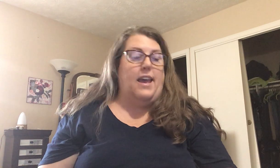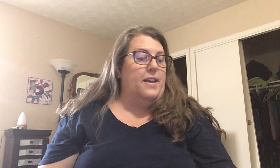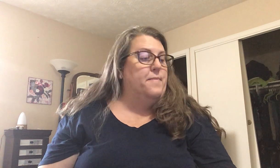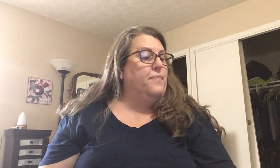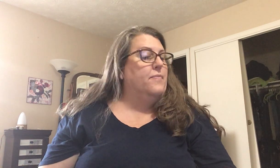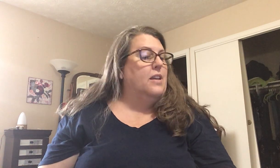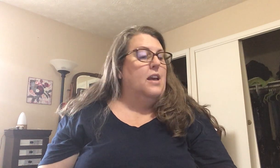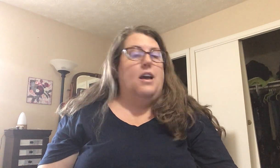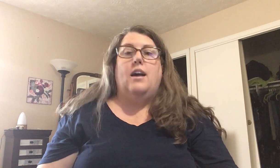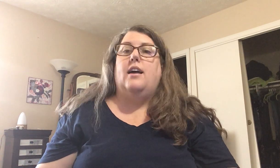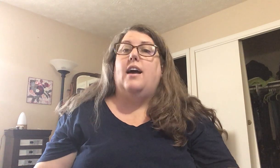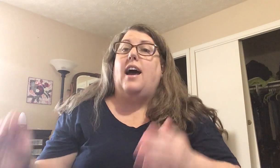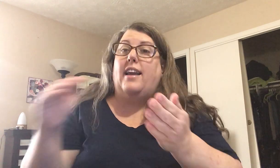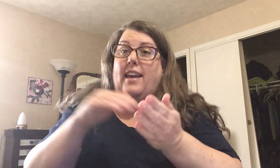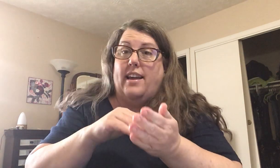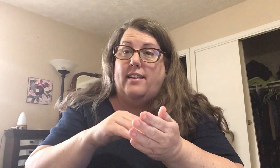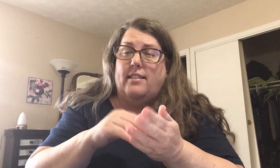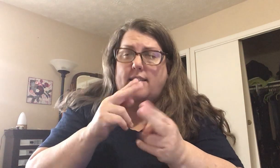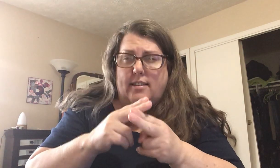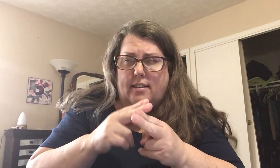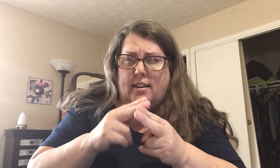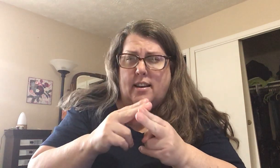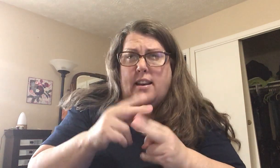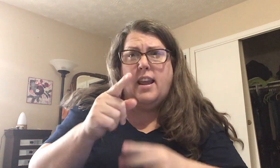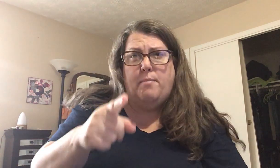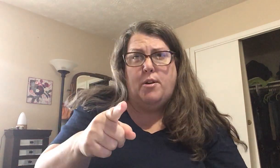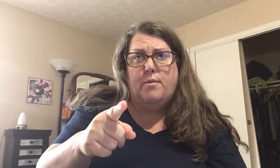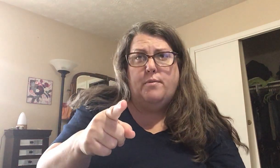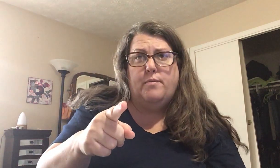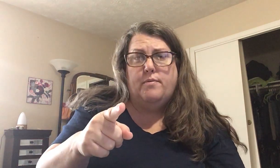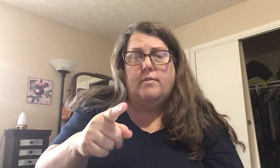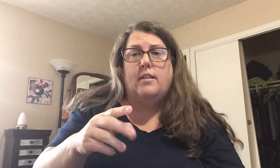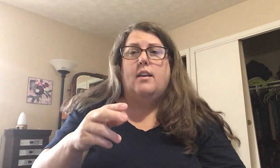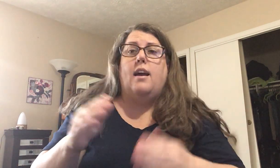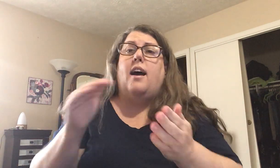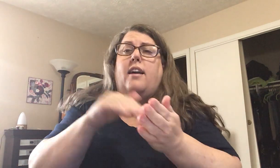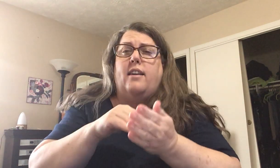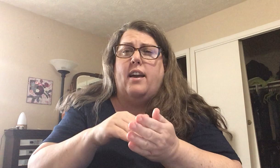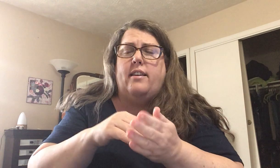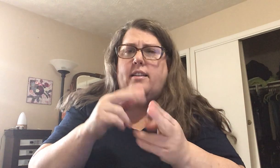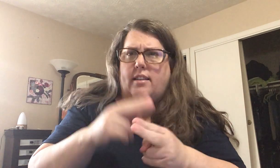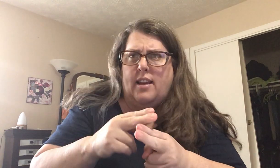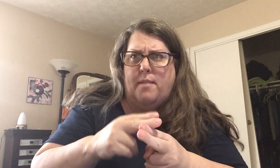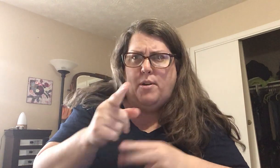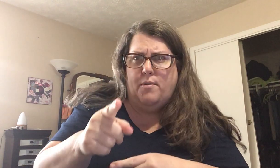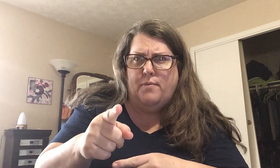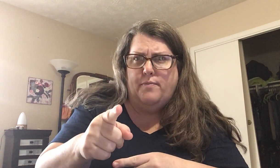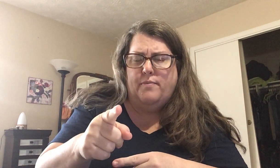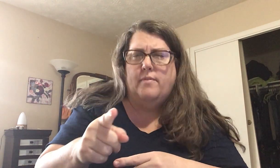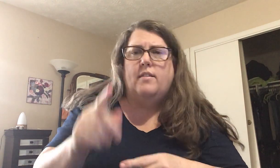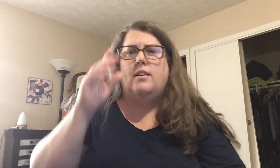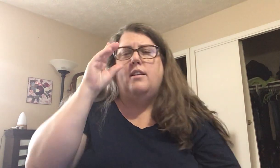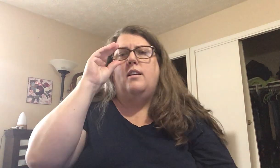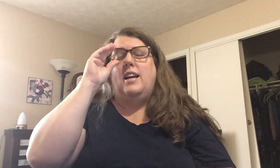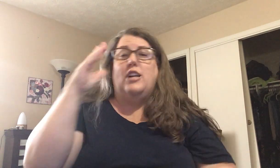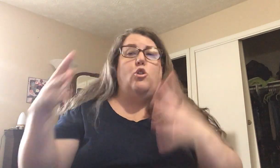say, again, name you. Again, name you. Because you